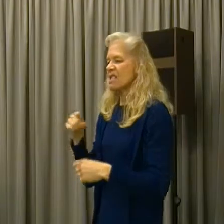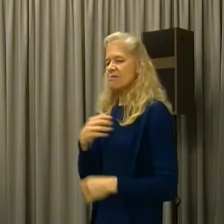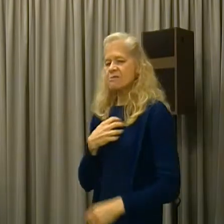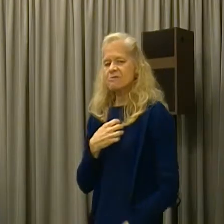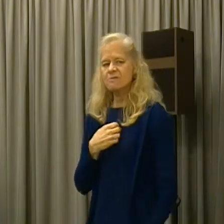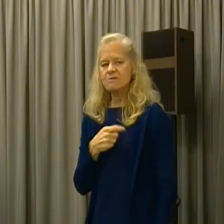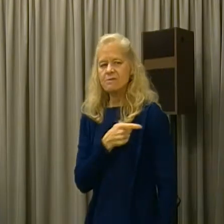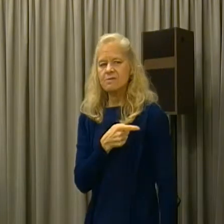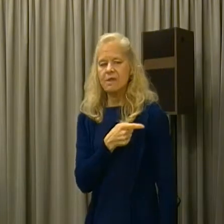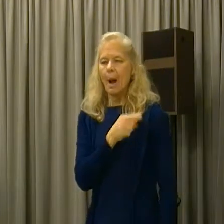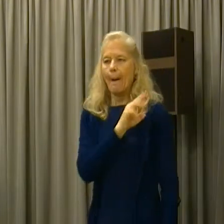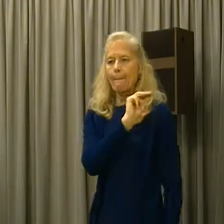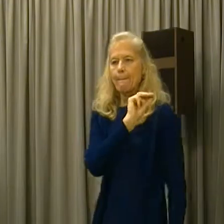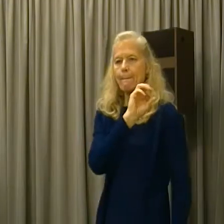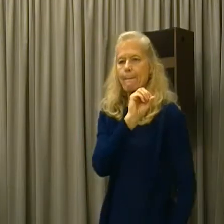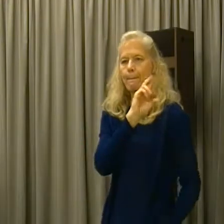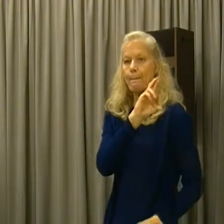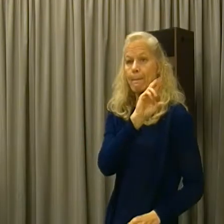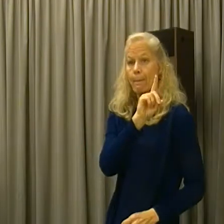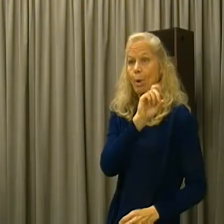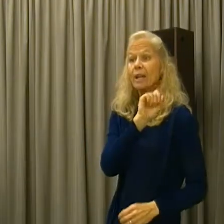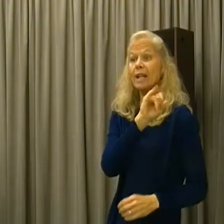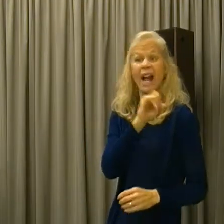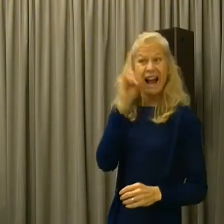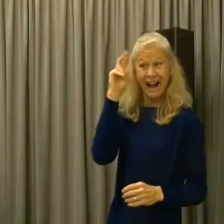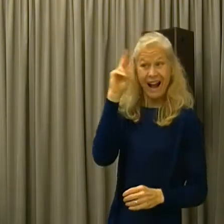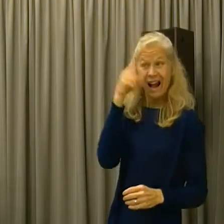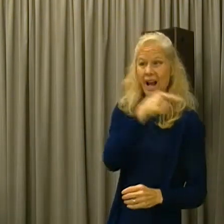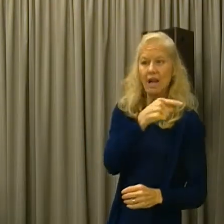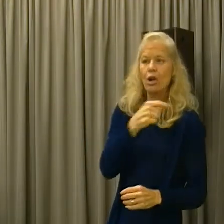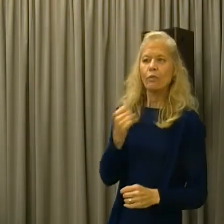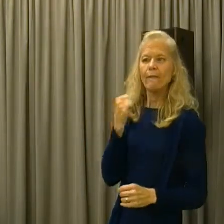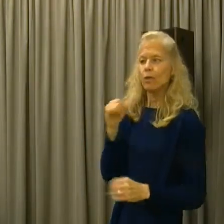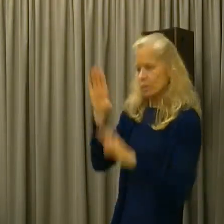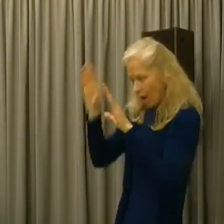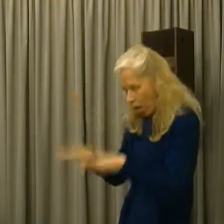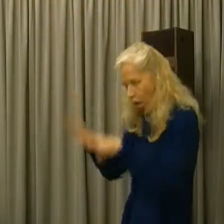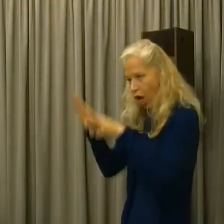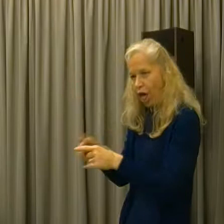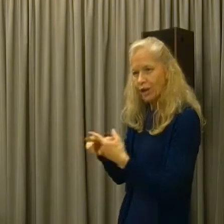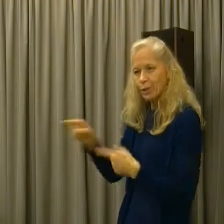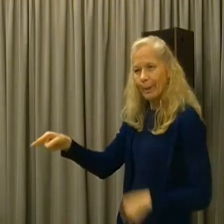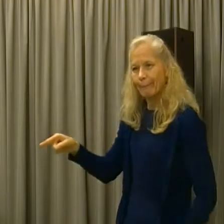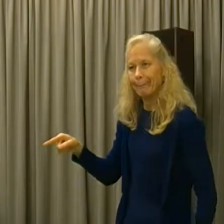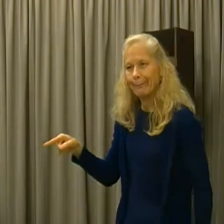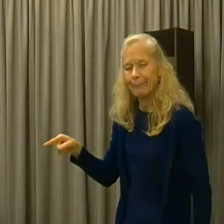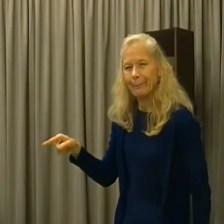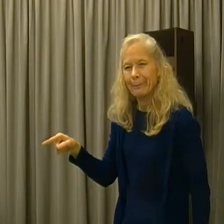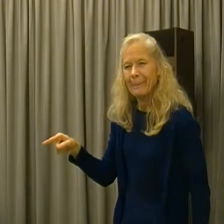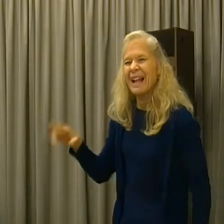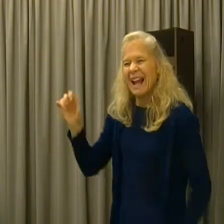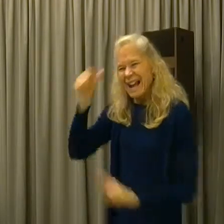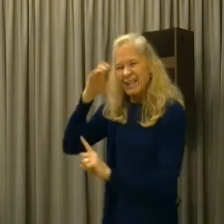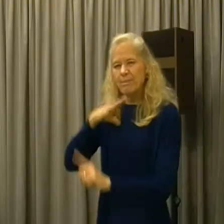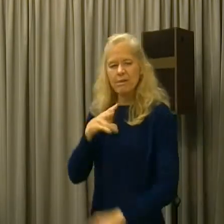one problem. You couldn't just walk in and talk to the king. If you walked in and talked to the